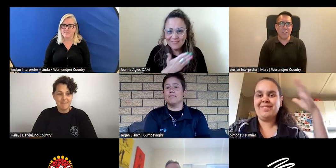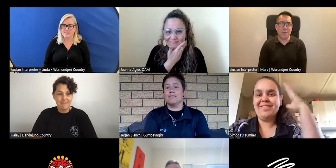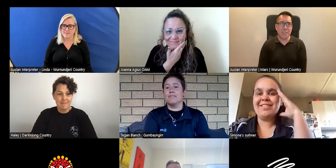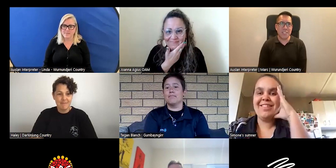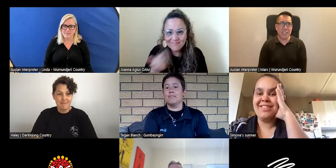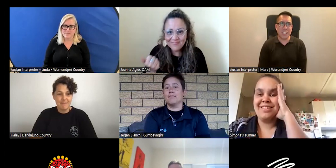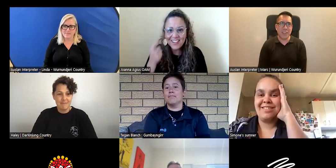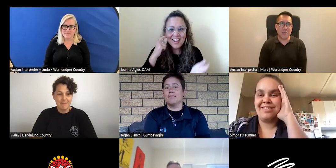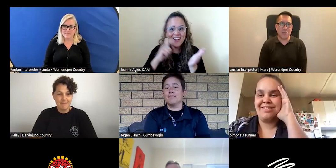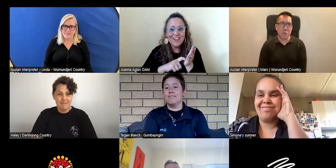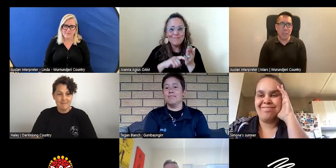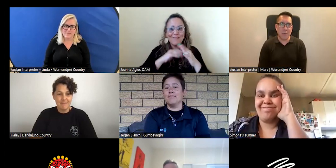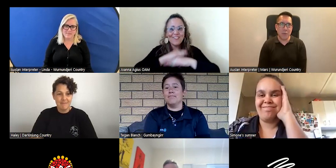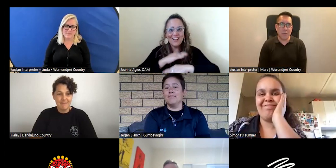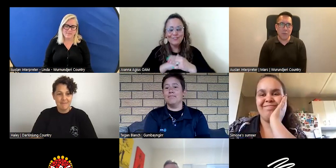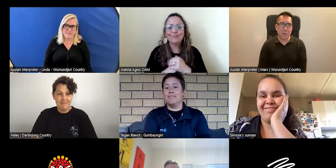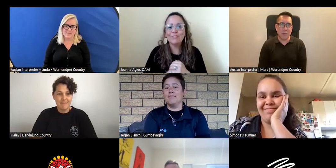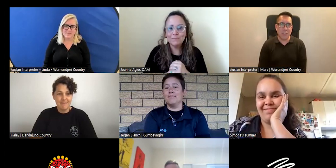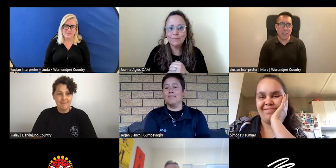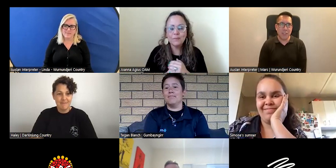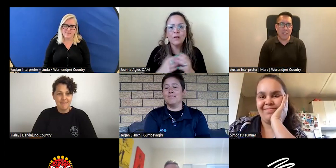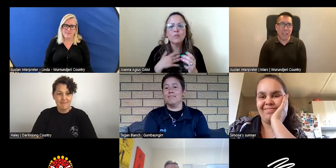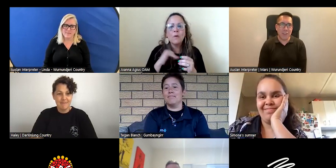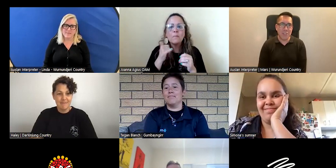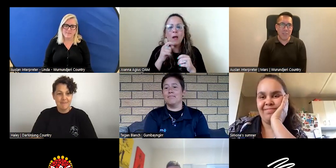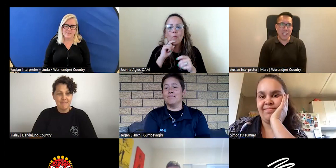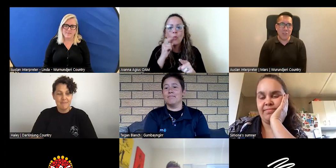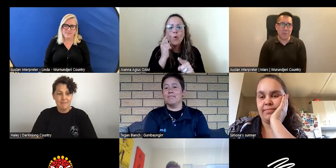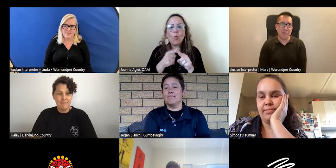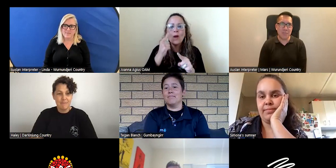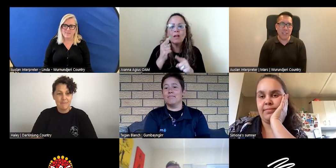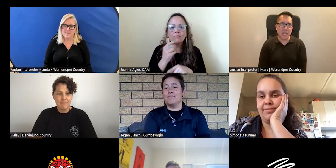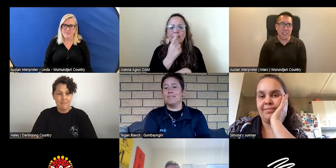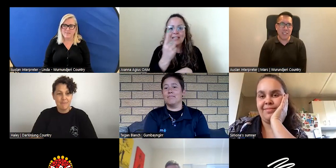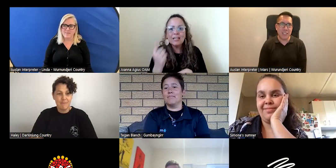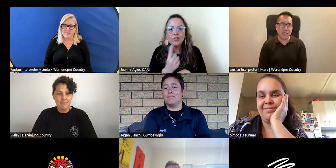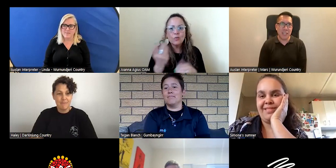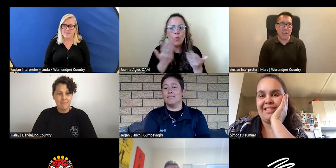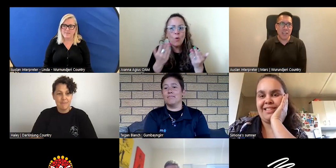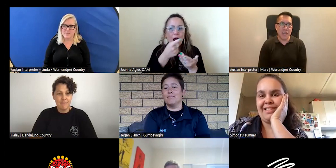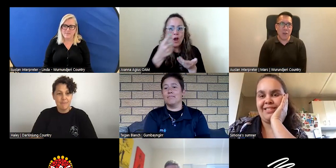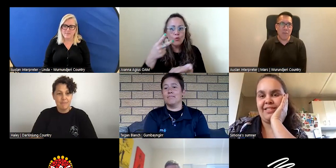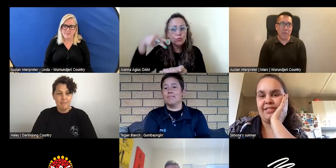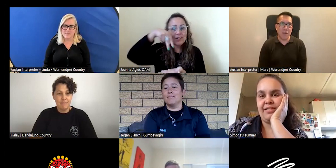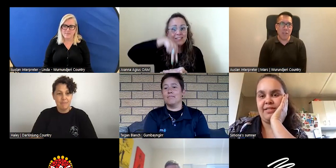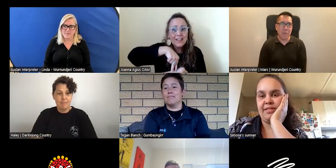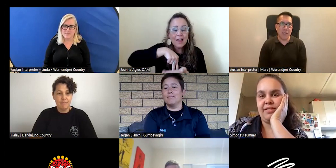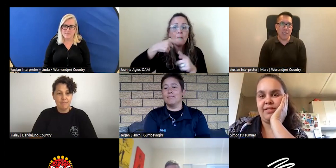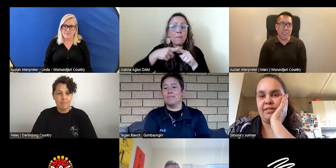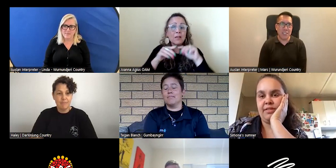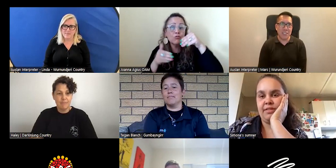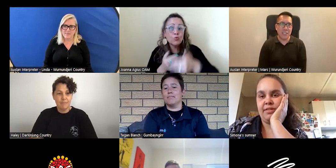Thank you so much, Tegan. That was really beautiful. That acknowledgement to country was fantastic. Now, if everyone